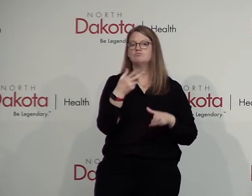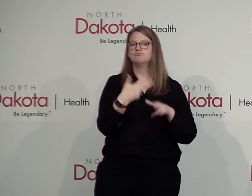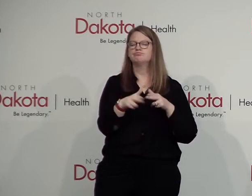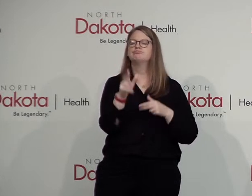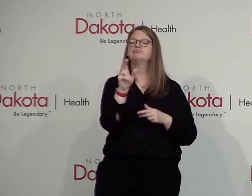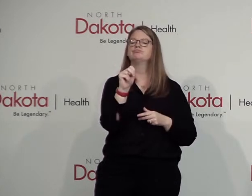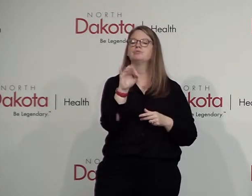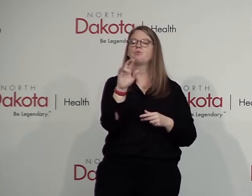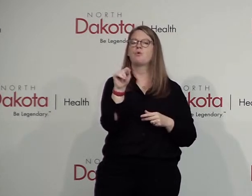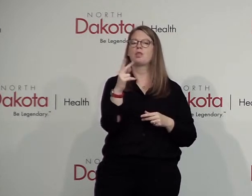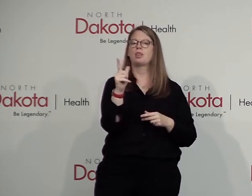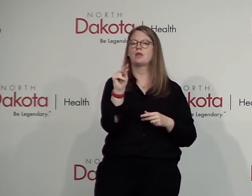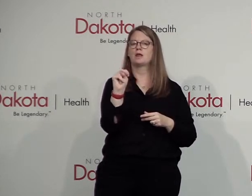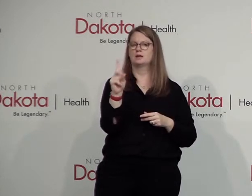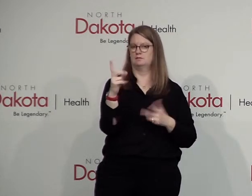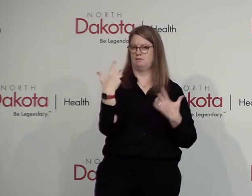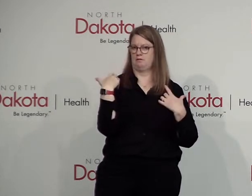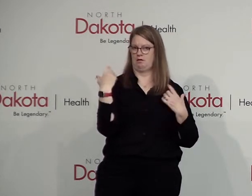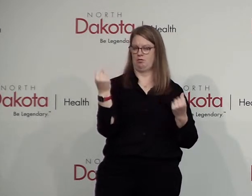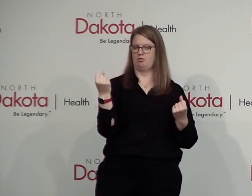about Northland Health